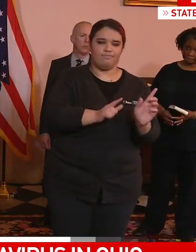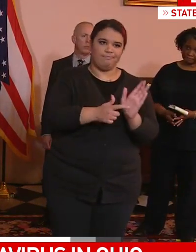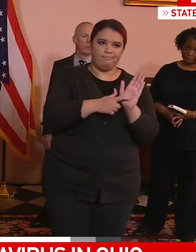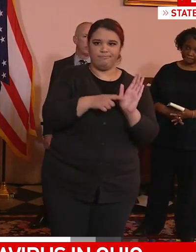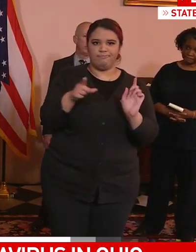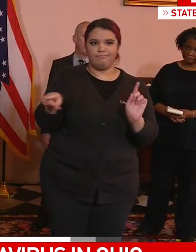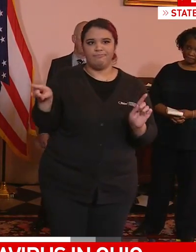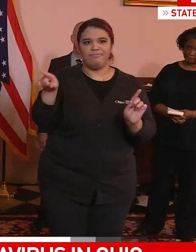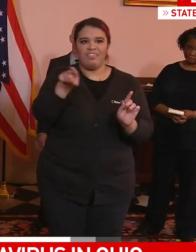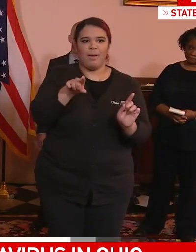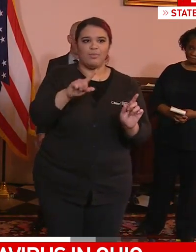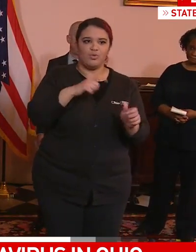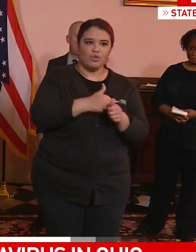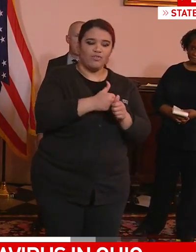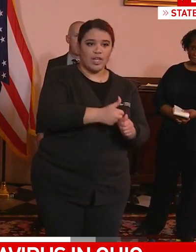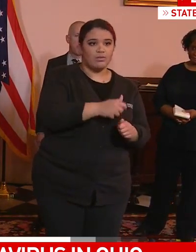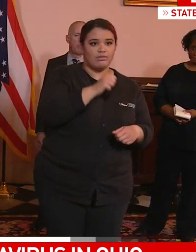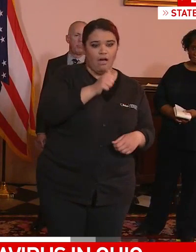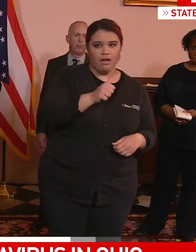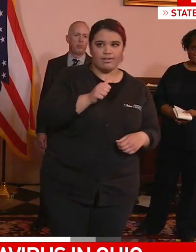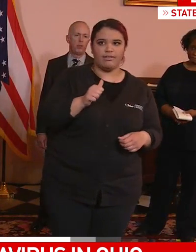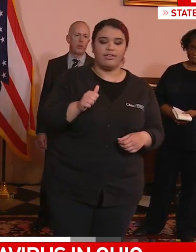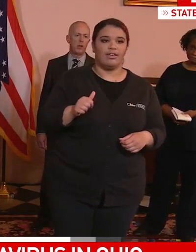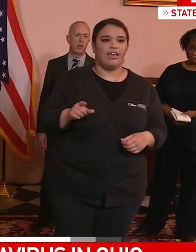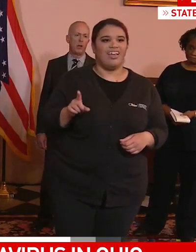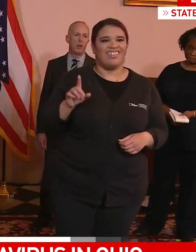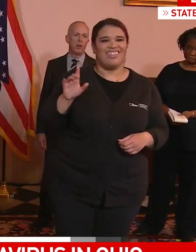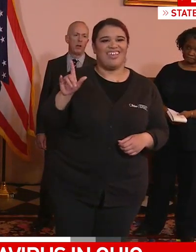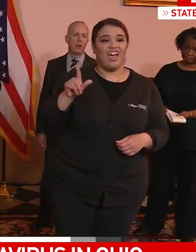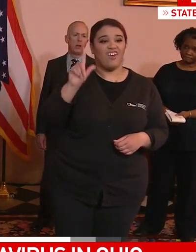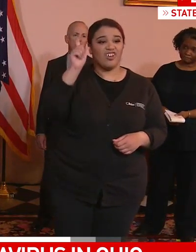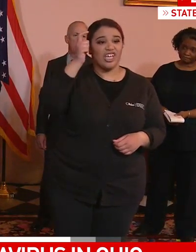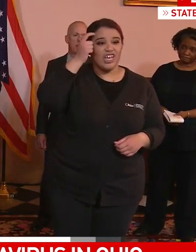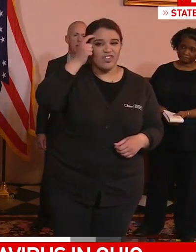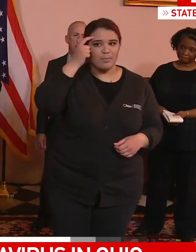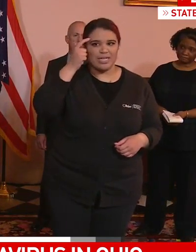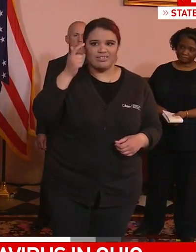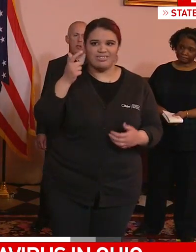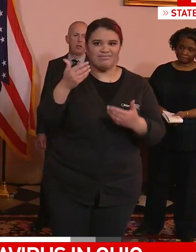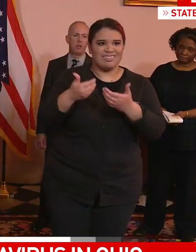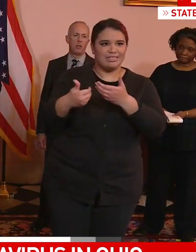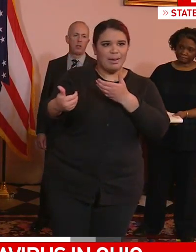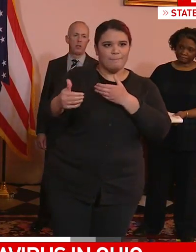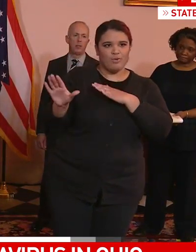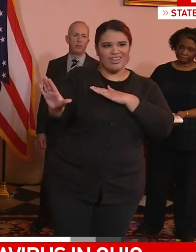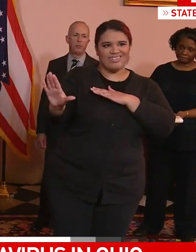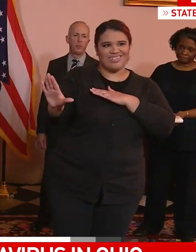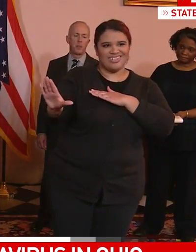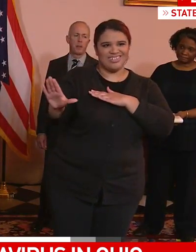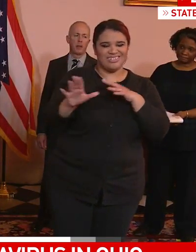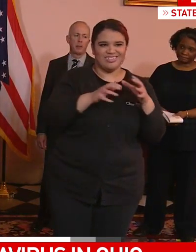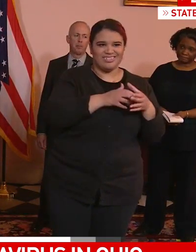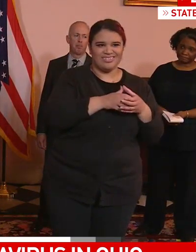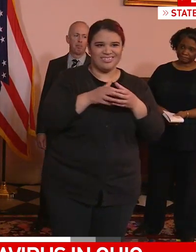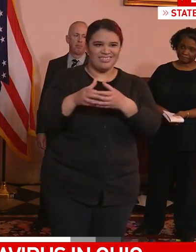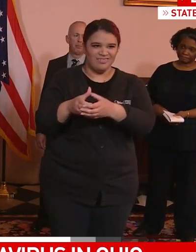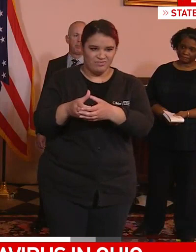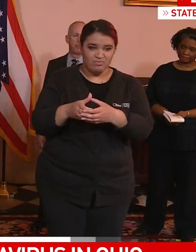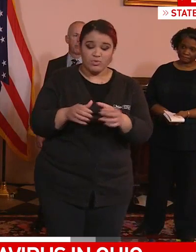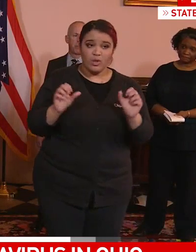They're a co-equal branch of government. So yes, they would be able to meet. We